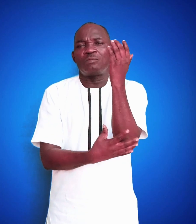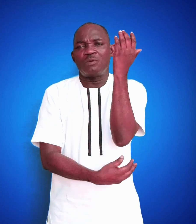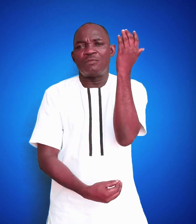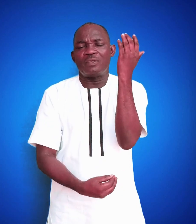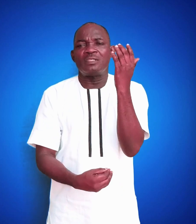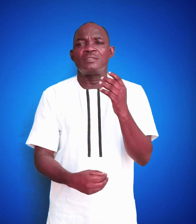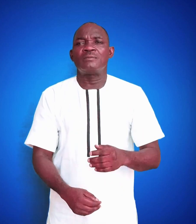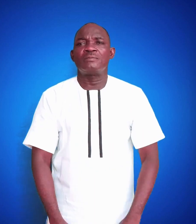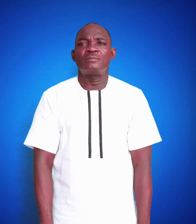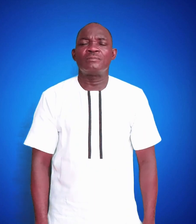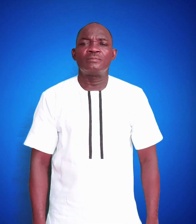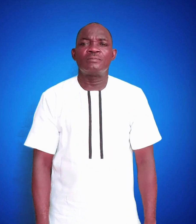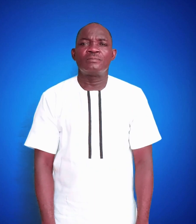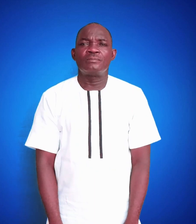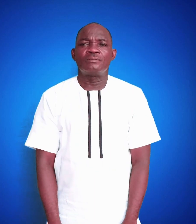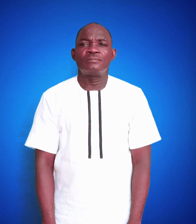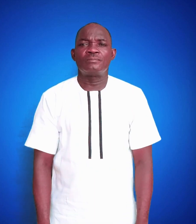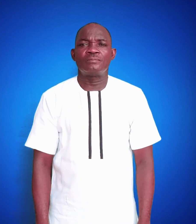situation.